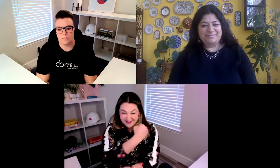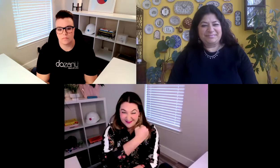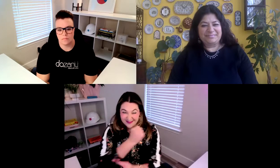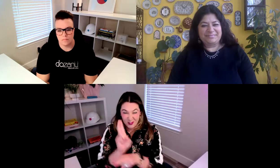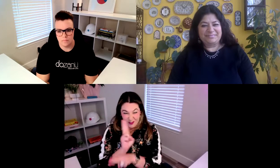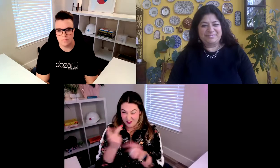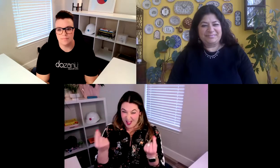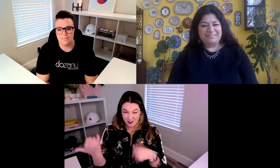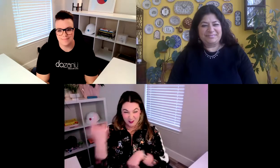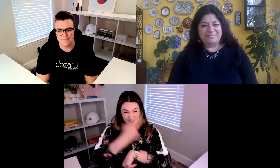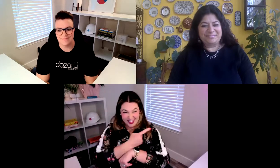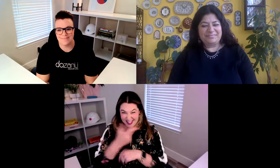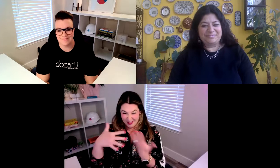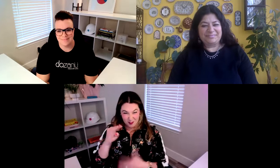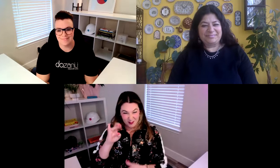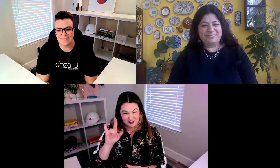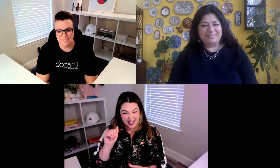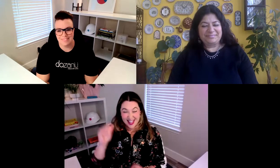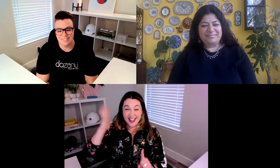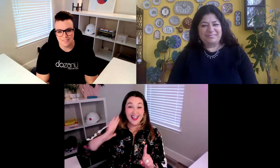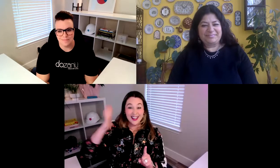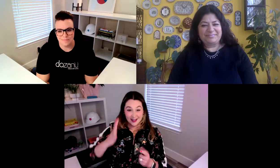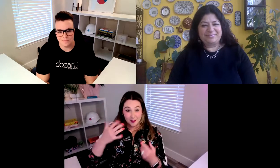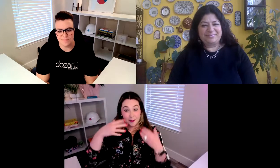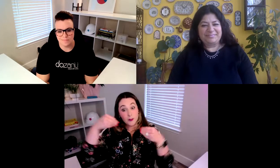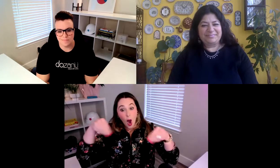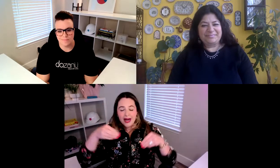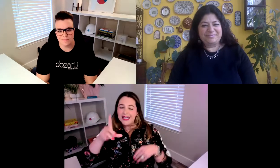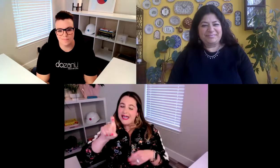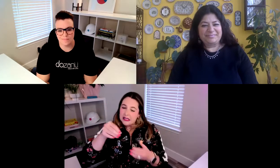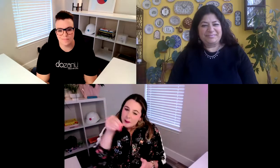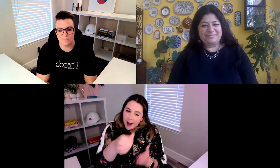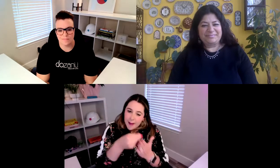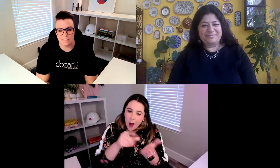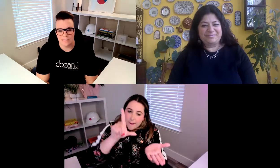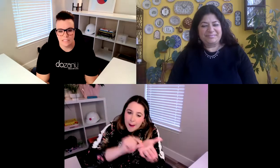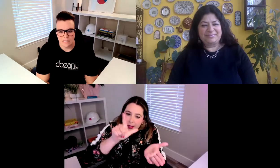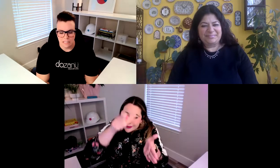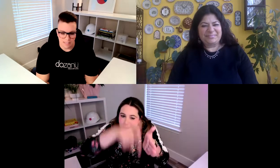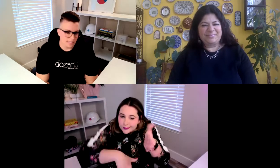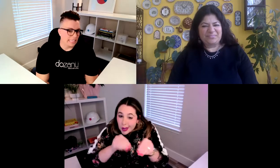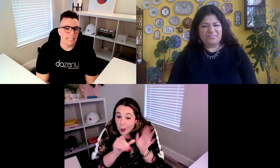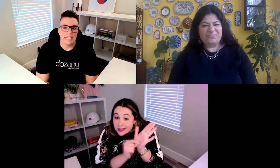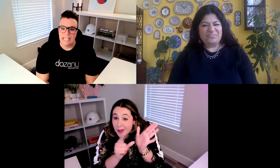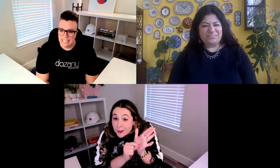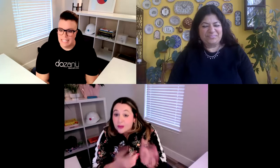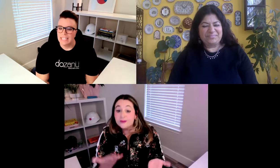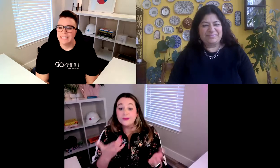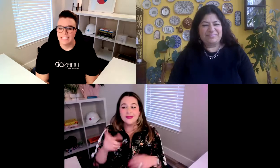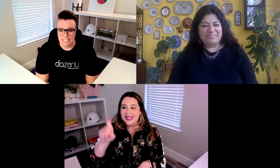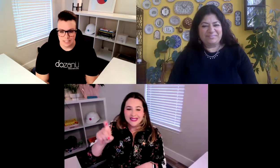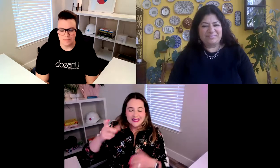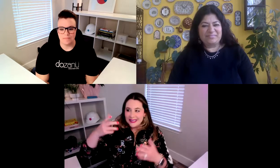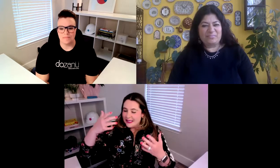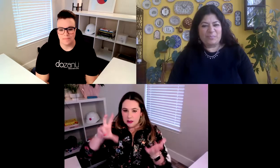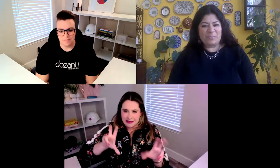it as an individual and show yourself through social media, you will be successful. You know, a long time ago, you had to pay